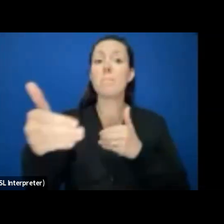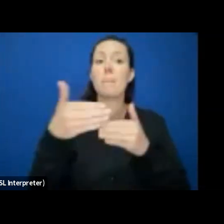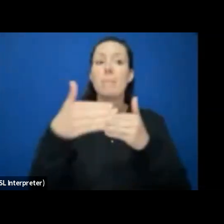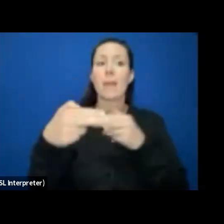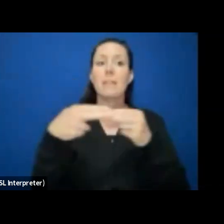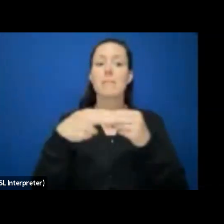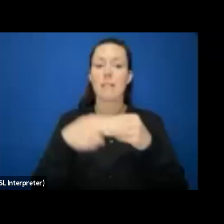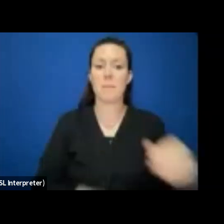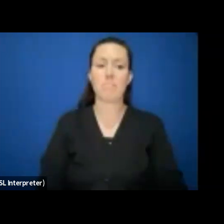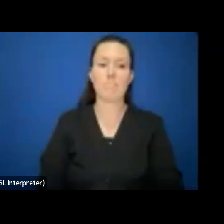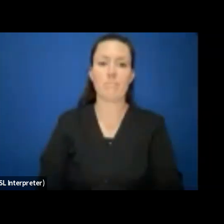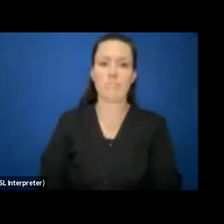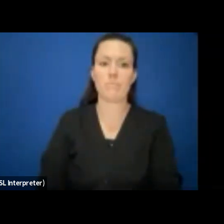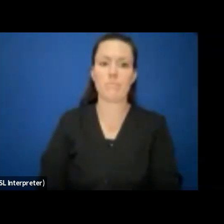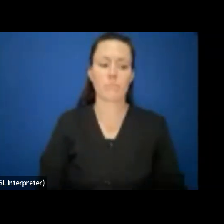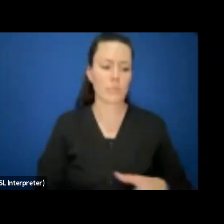one.